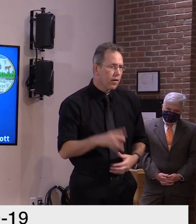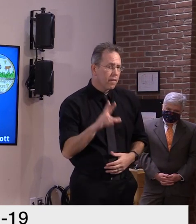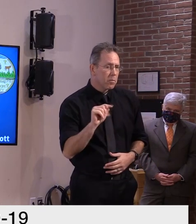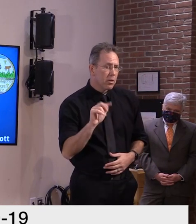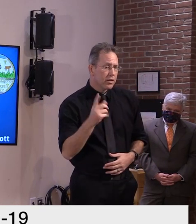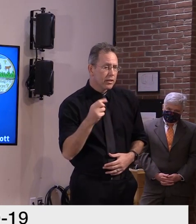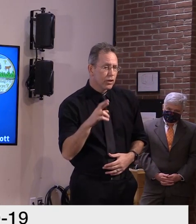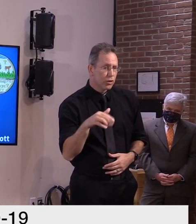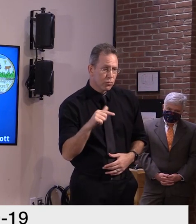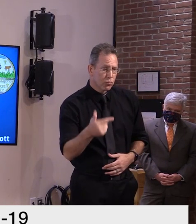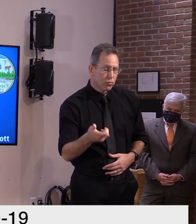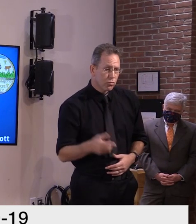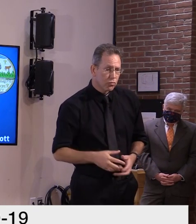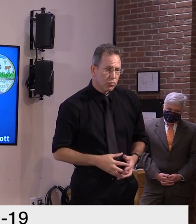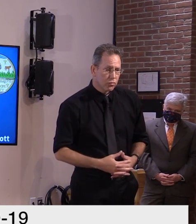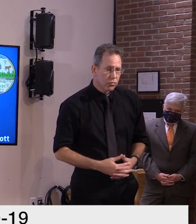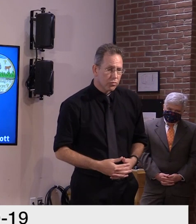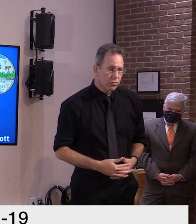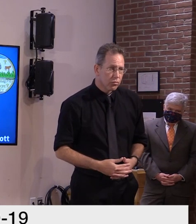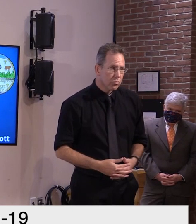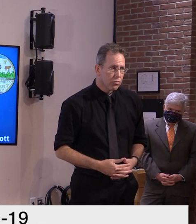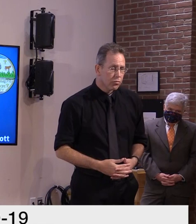Can you hear me okay? Yes.